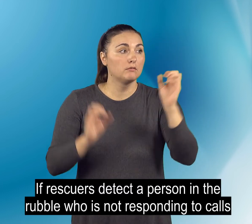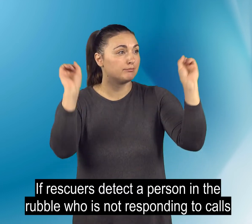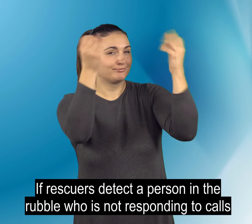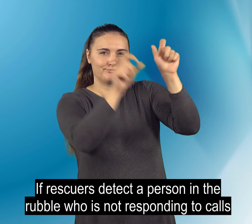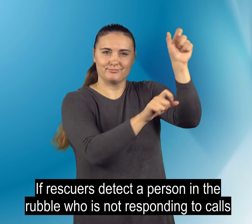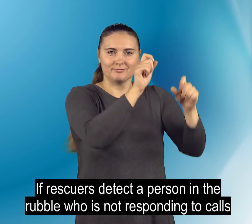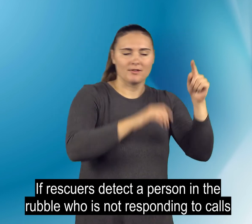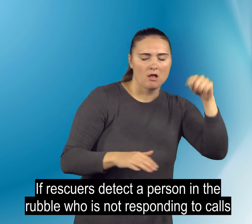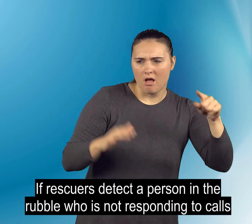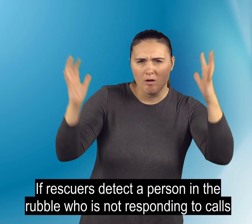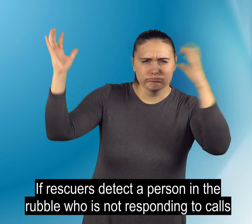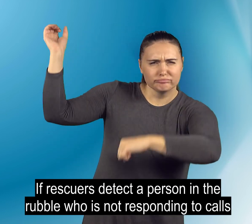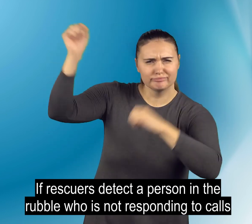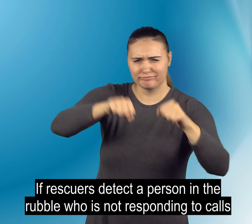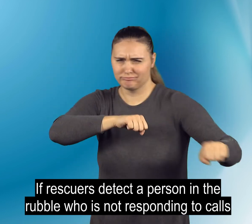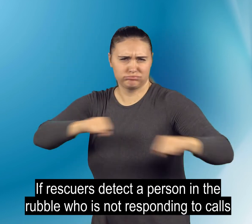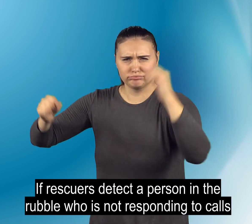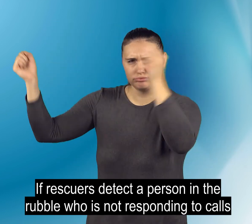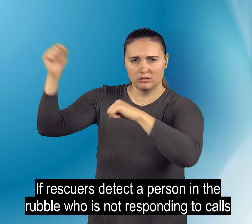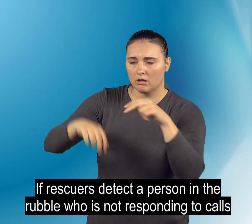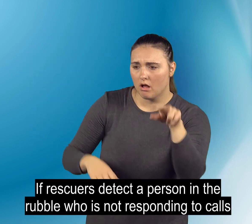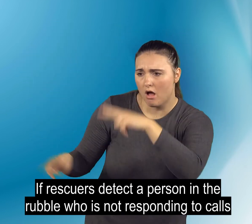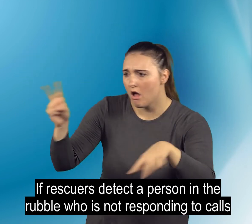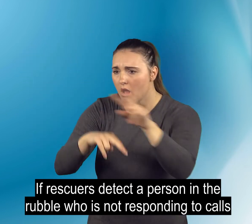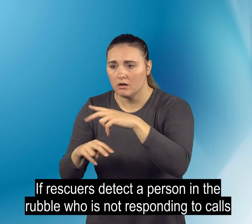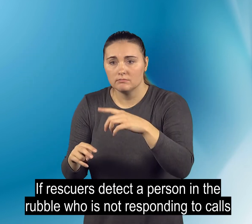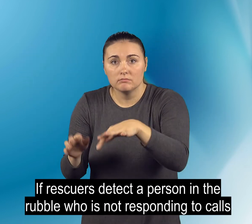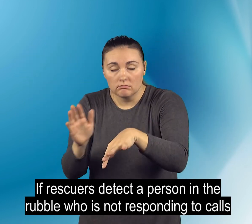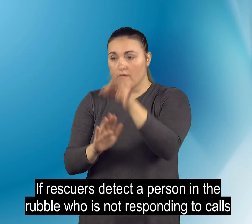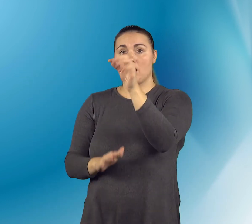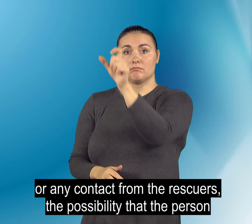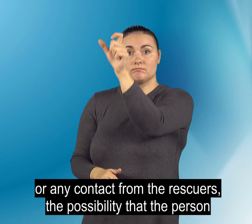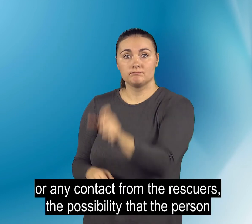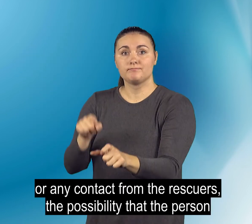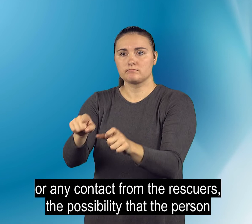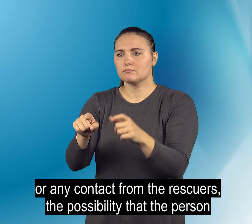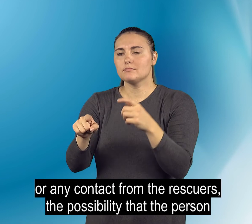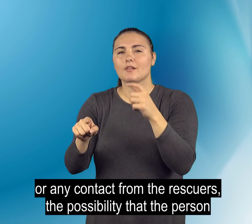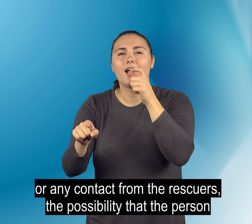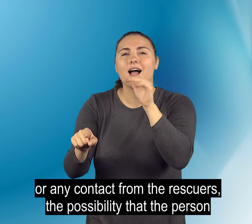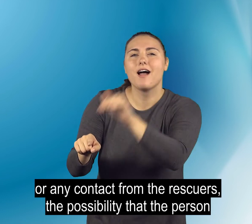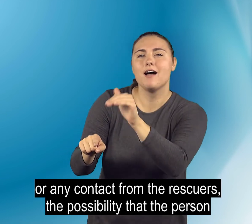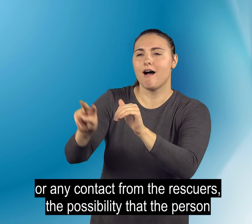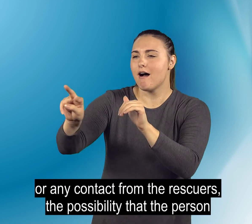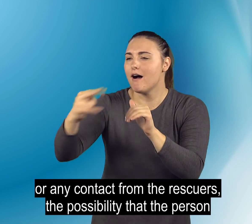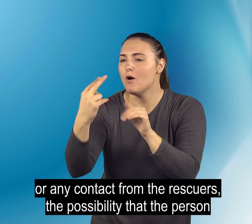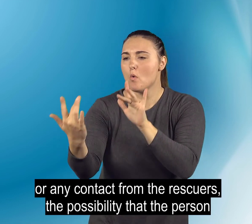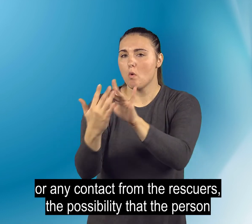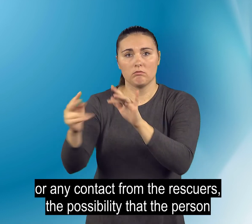If rescuers detect a person in the rubble who is not responding to calls or any contact from the